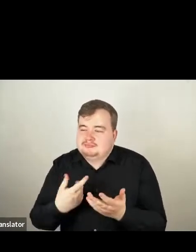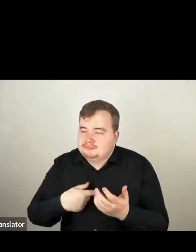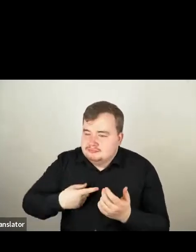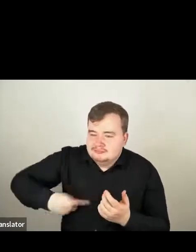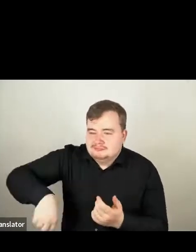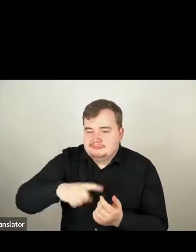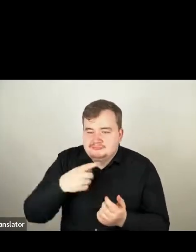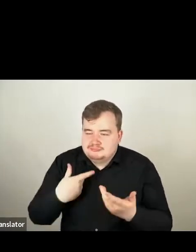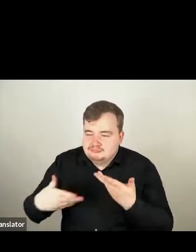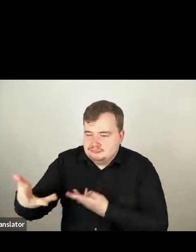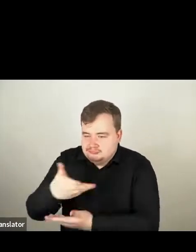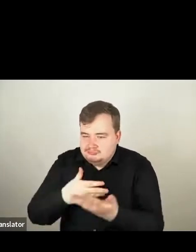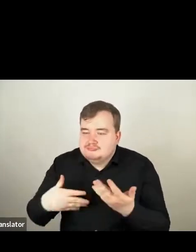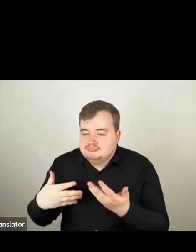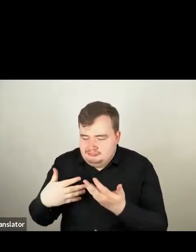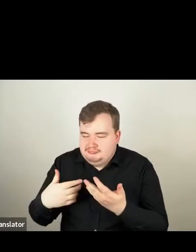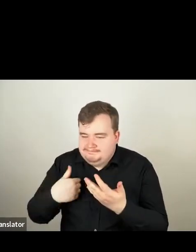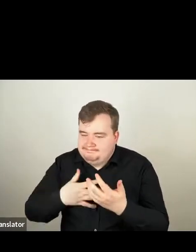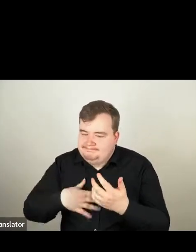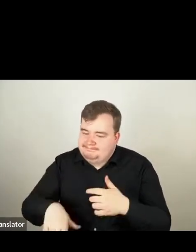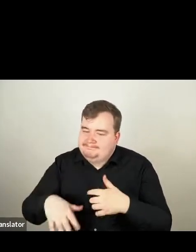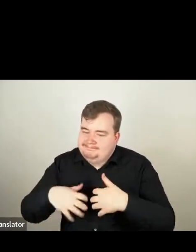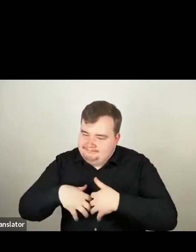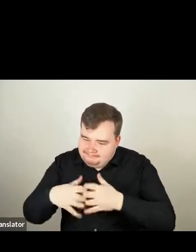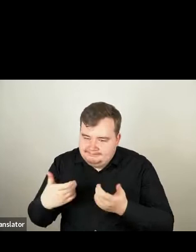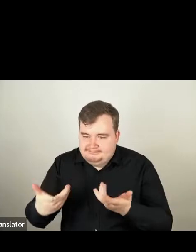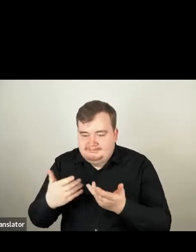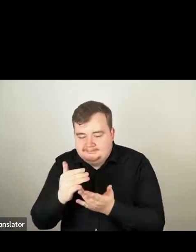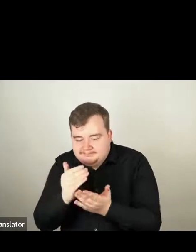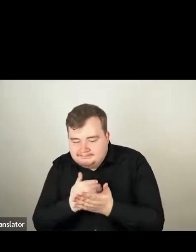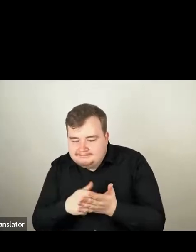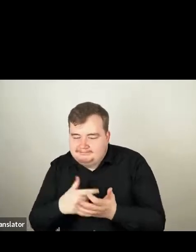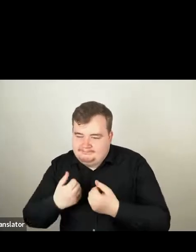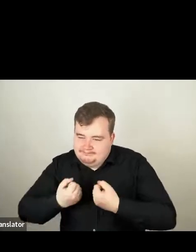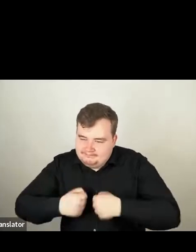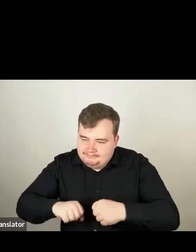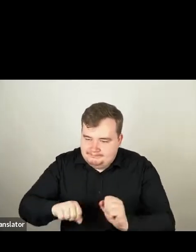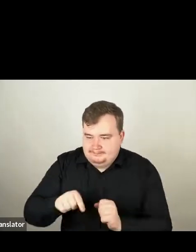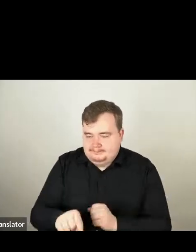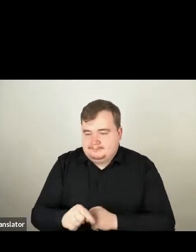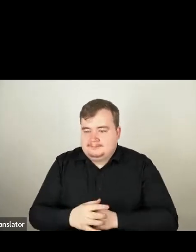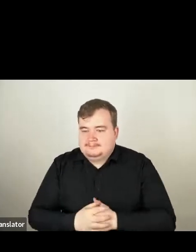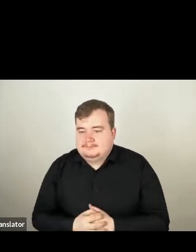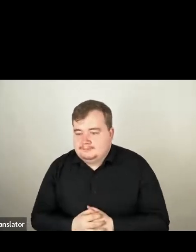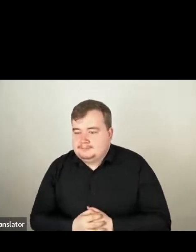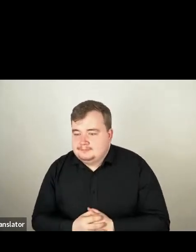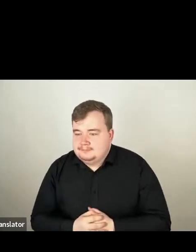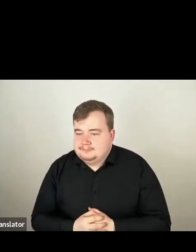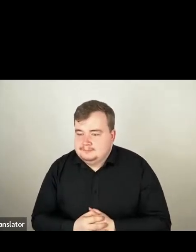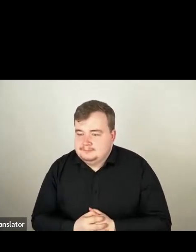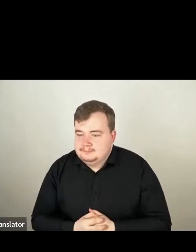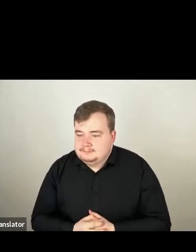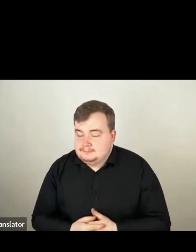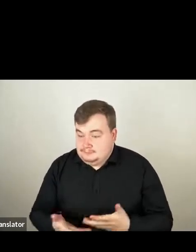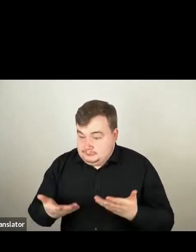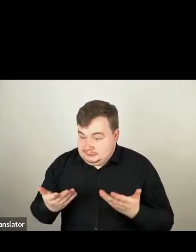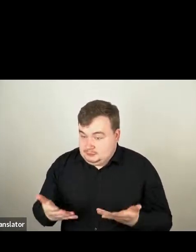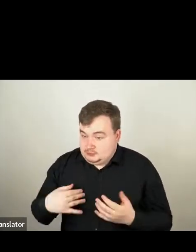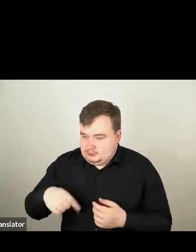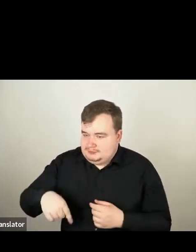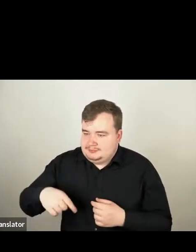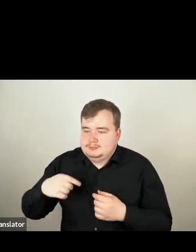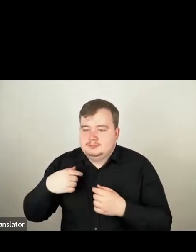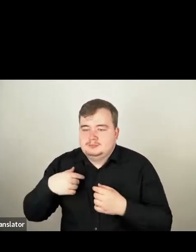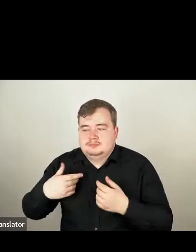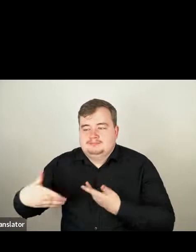the 24th of February. And now we are conducting this meeting on the backdrop of the